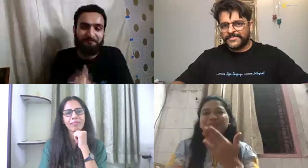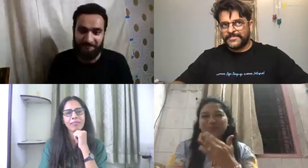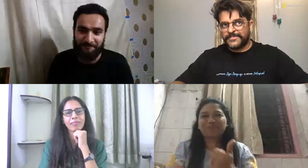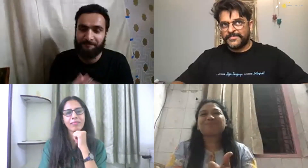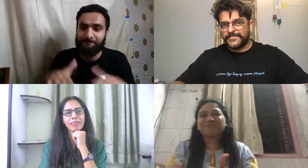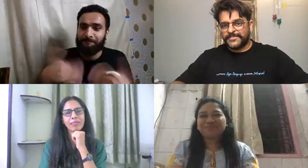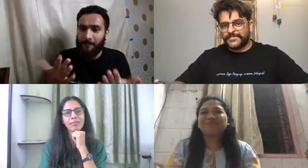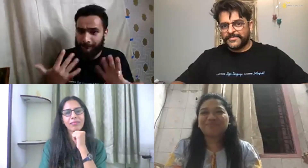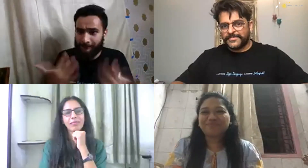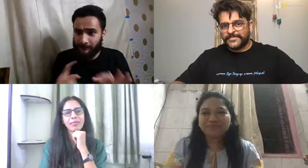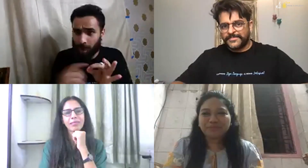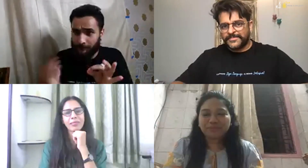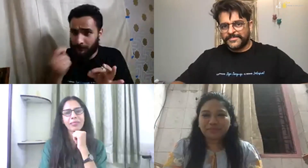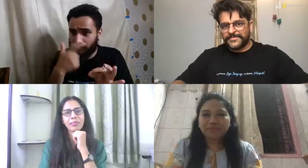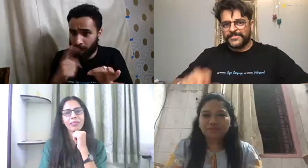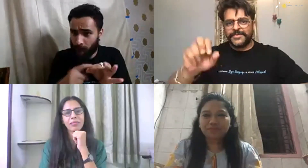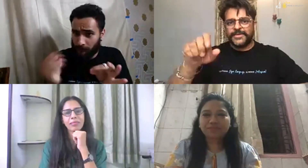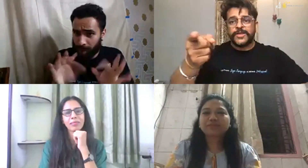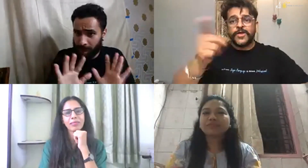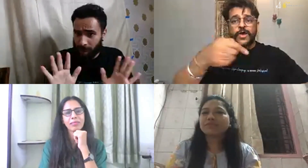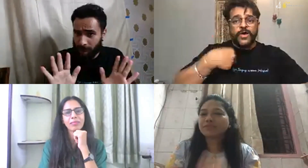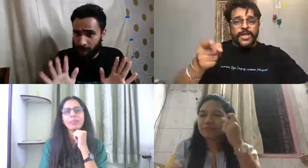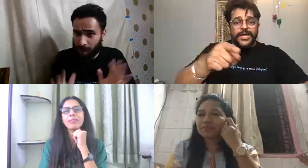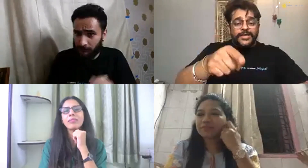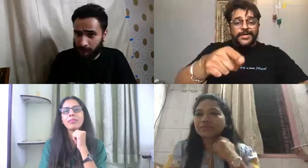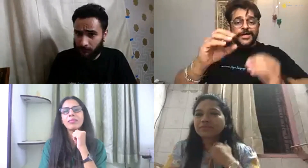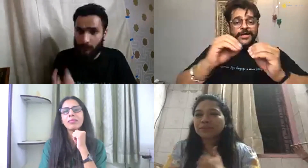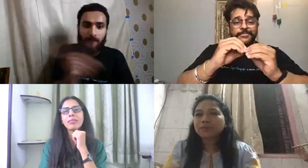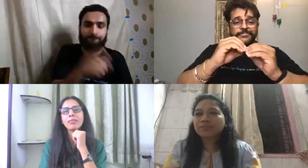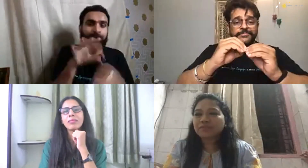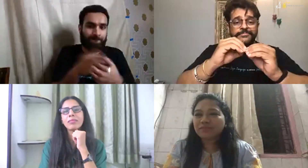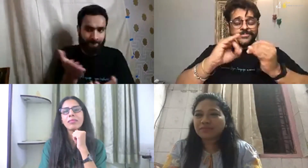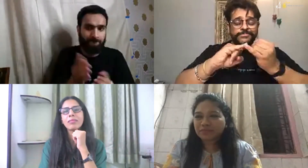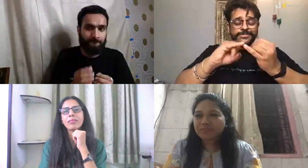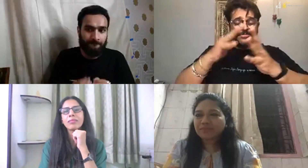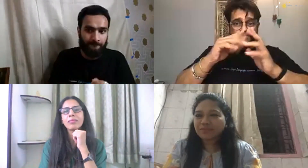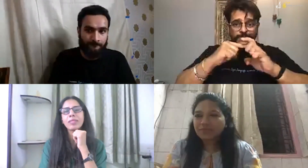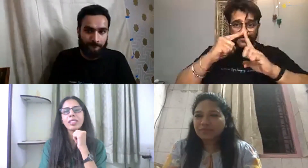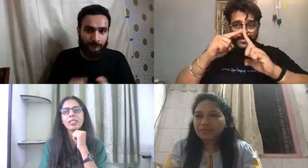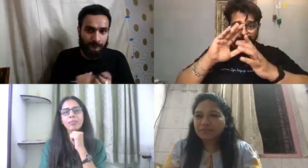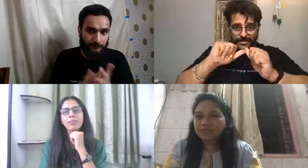to do it through paper and art and everything. That's really great. Do we have more questions?